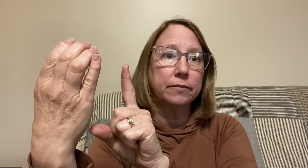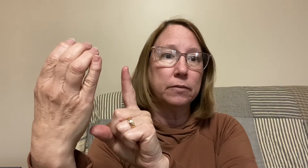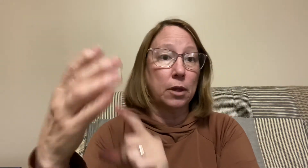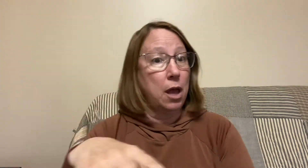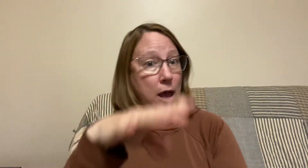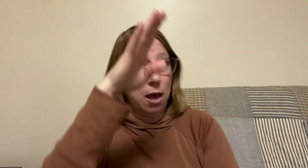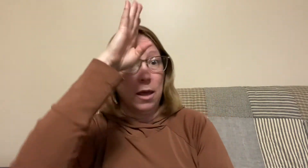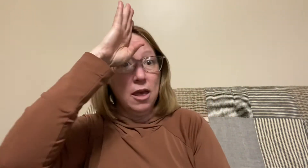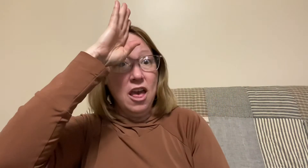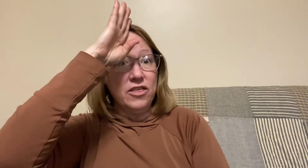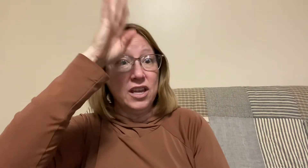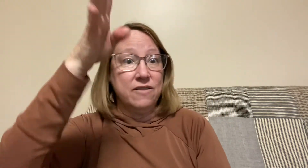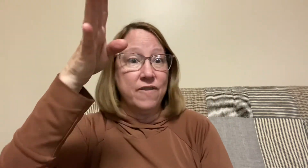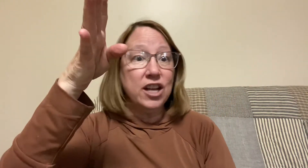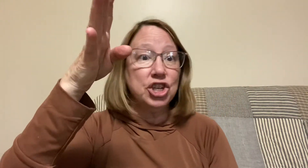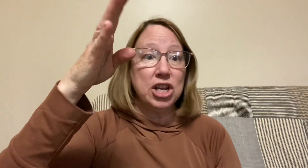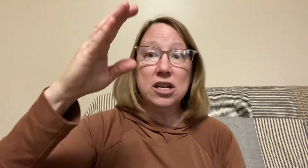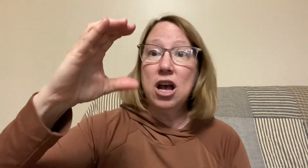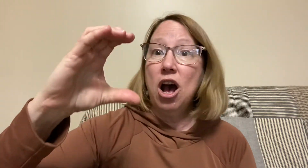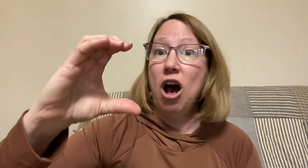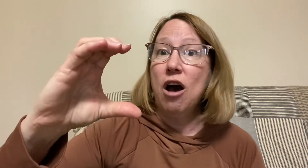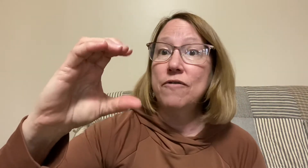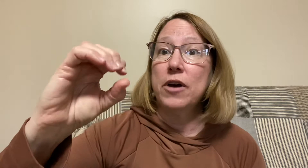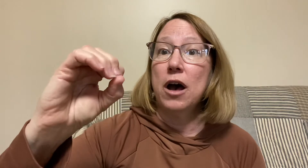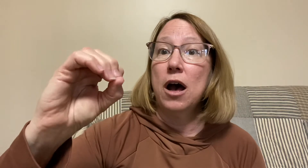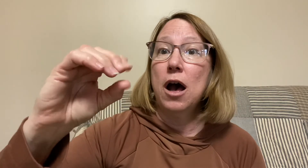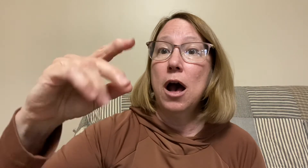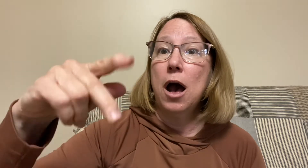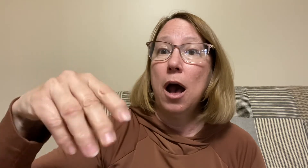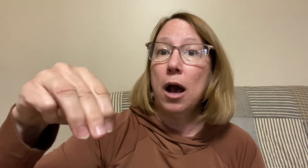In addition, exploration and trade